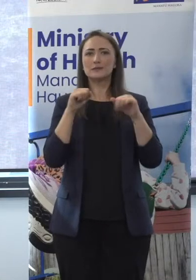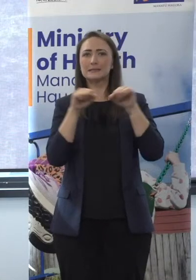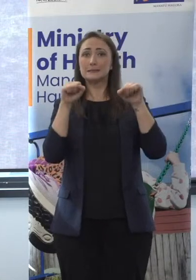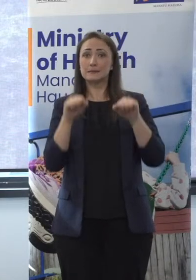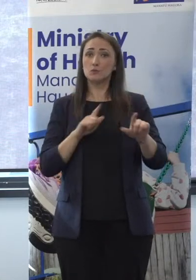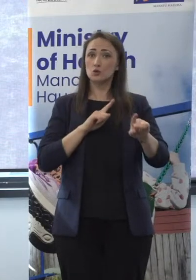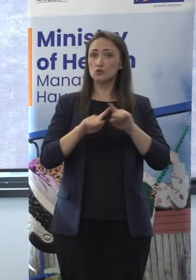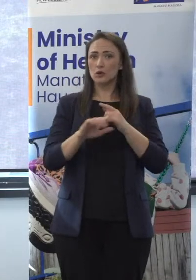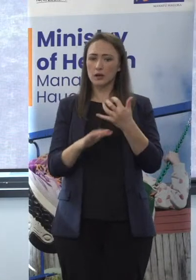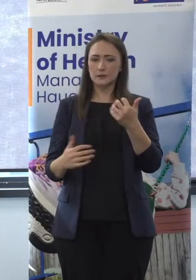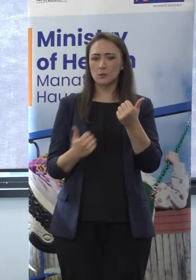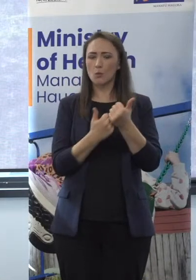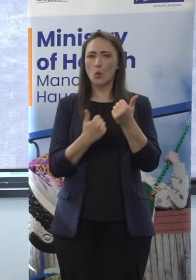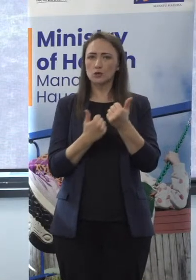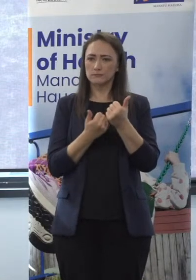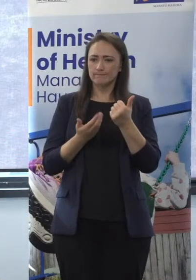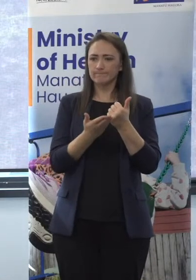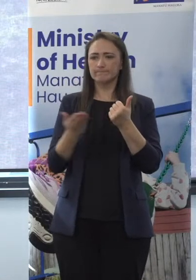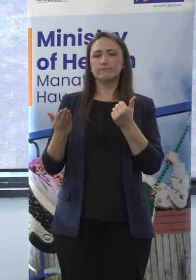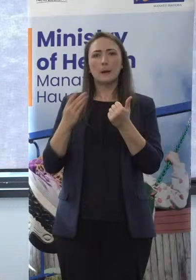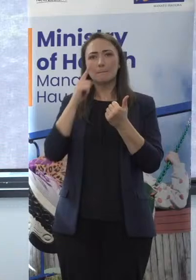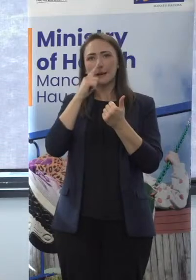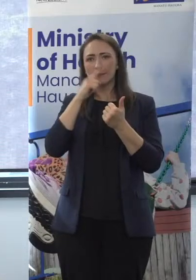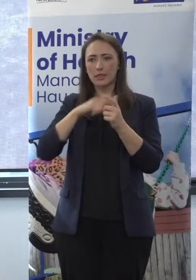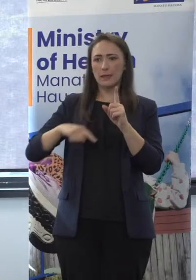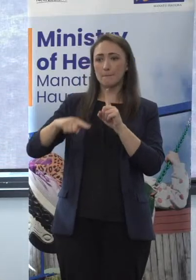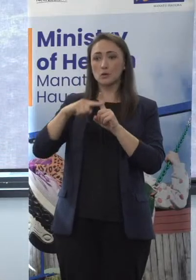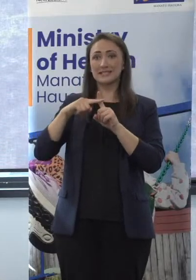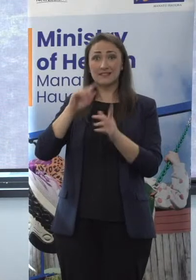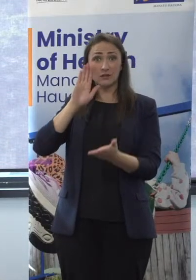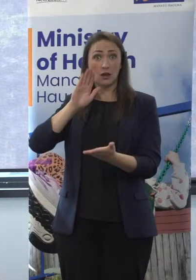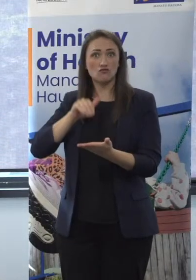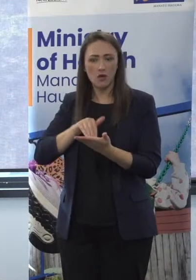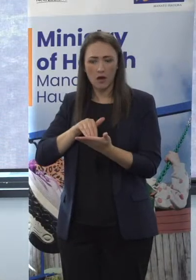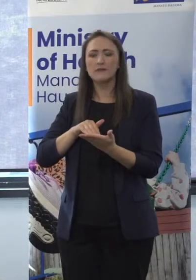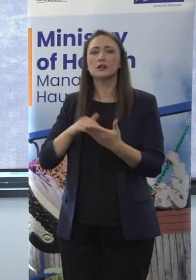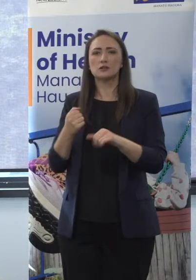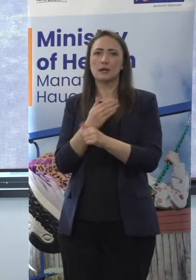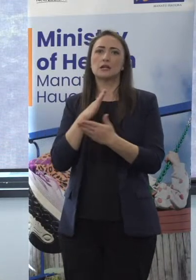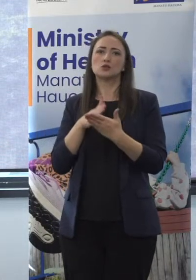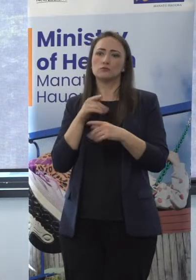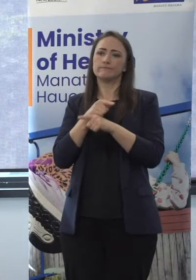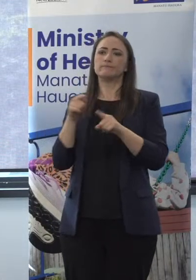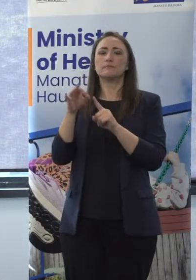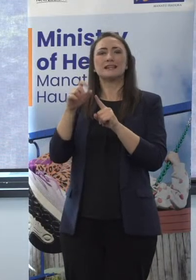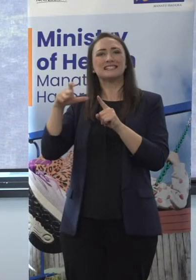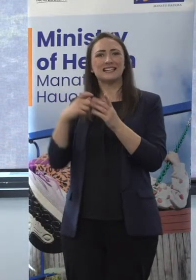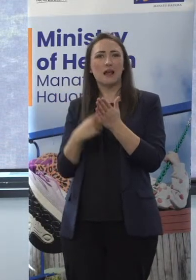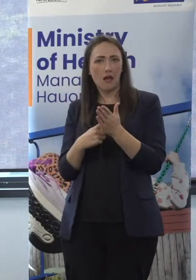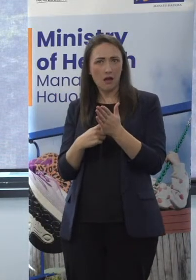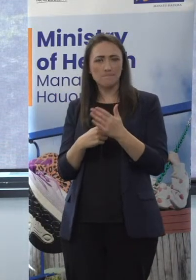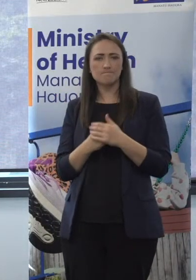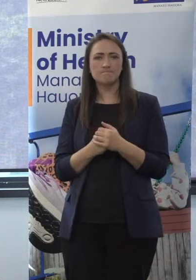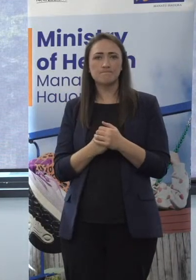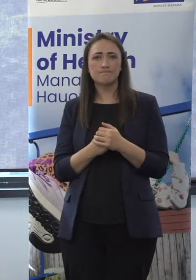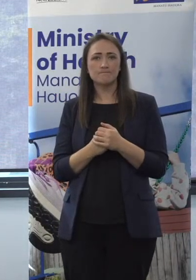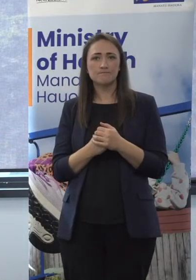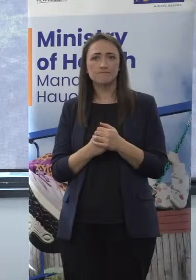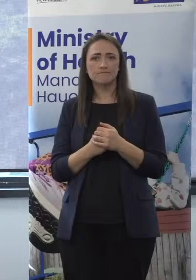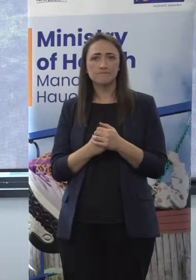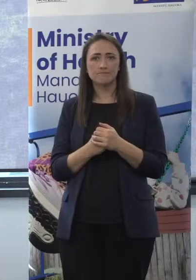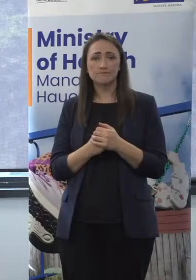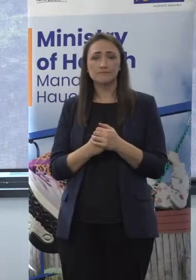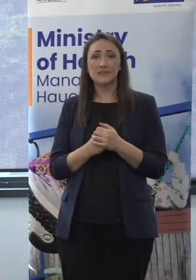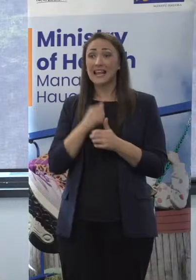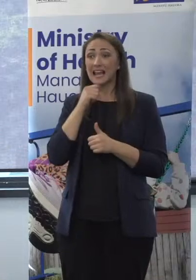positive to encourage them to get a PCR. We are currently contacting all rat travellers who have not had a PCR